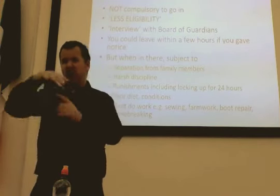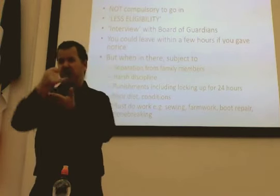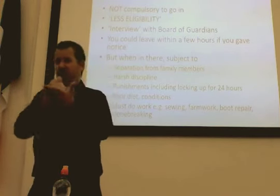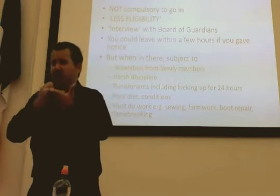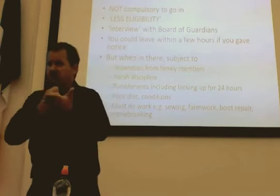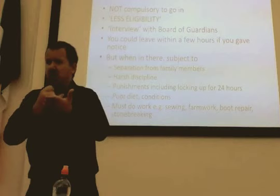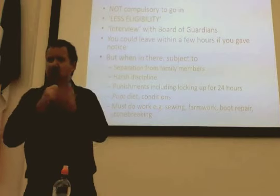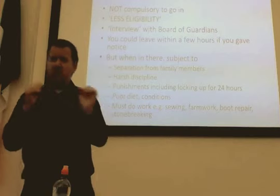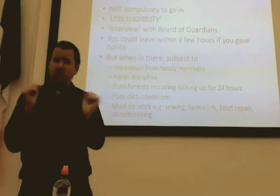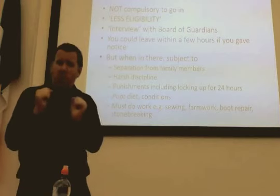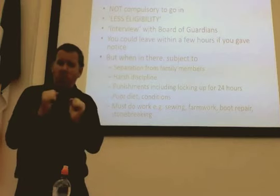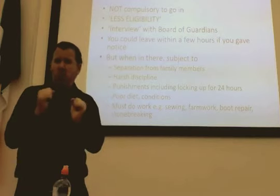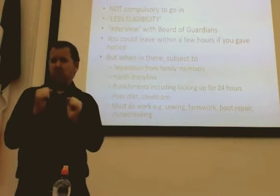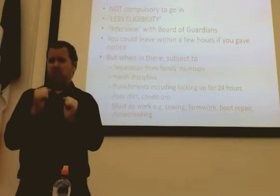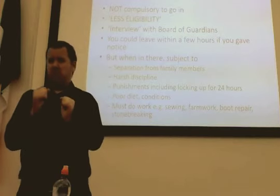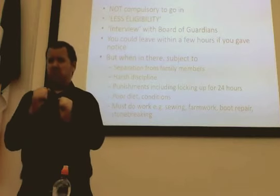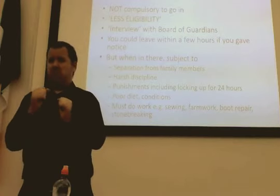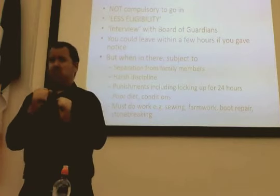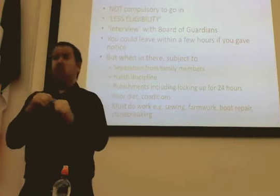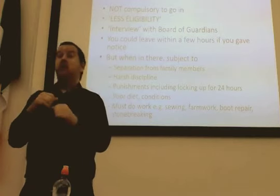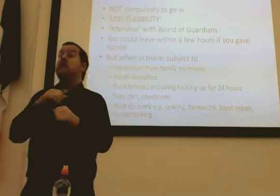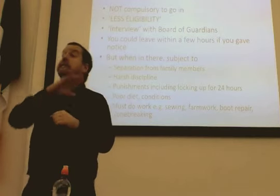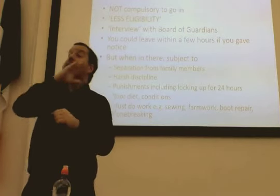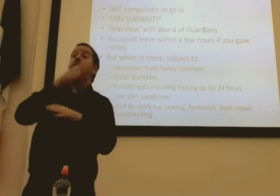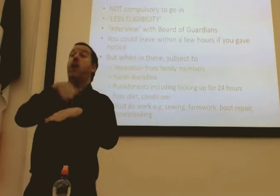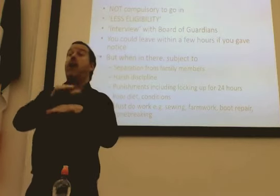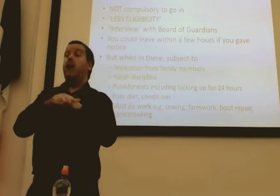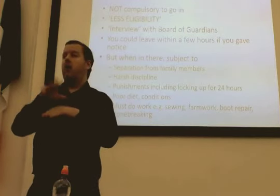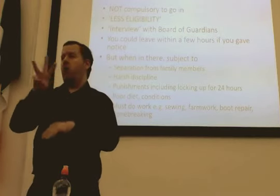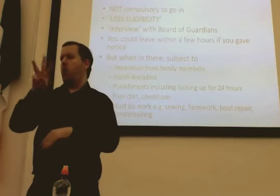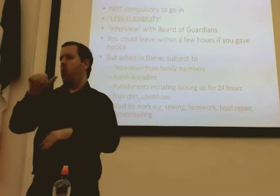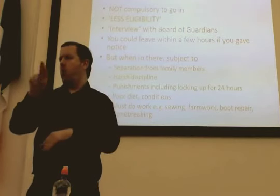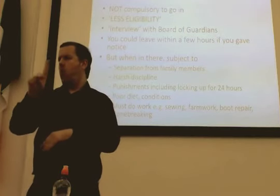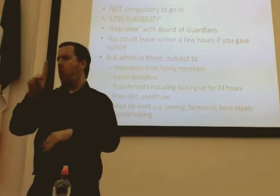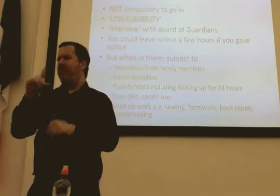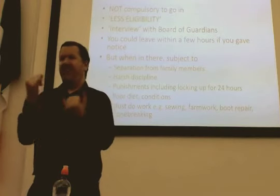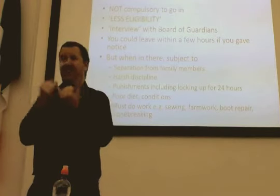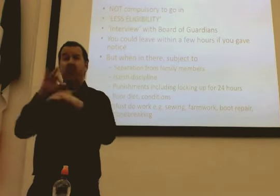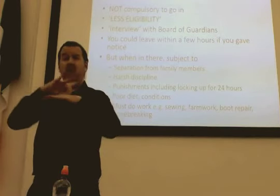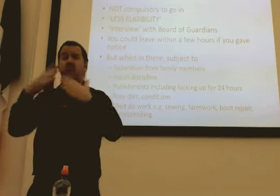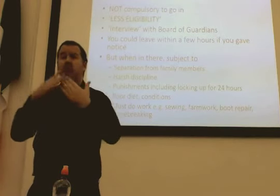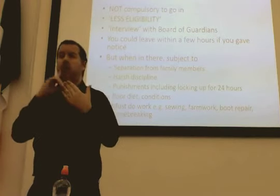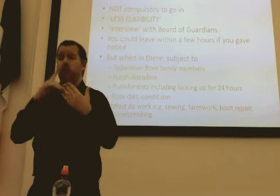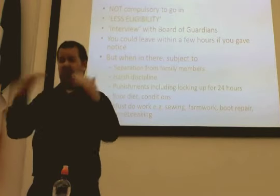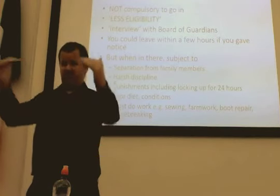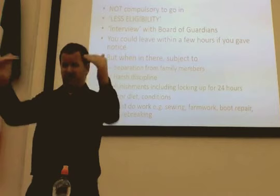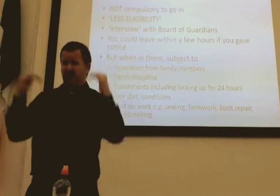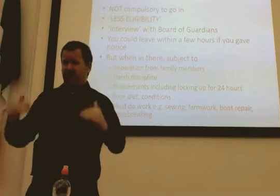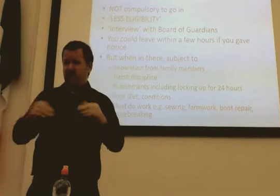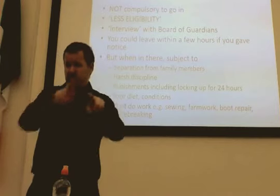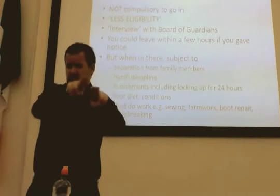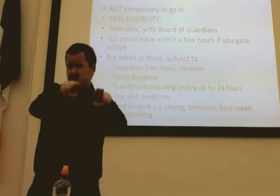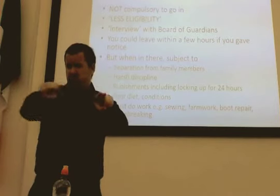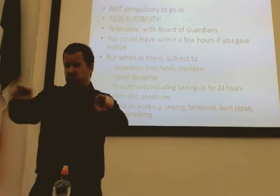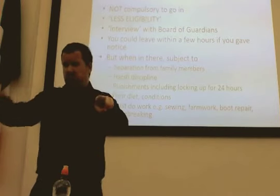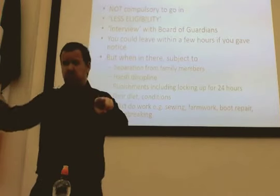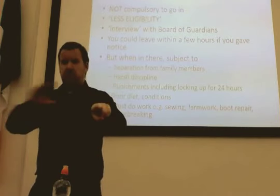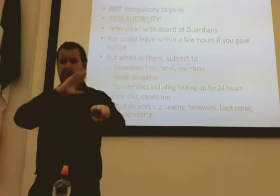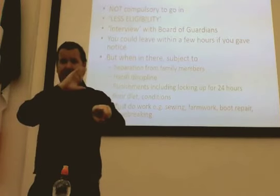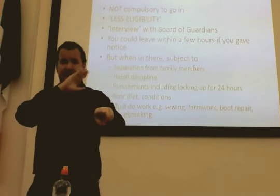The food very basic, the environment very cold, very damp. And I know they had wards for